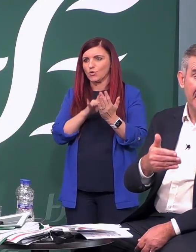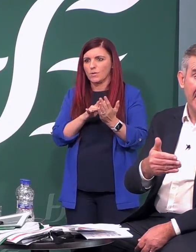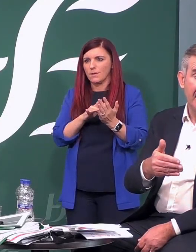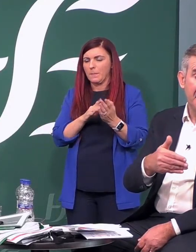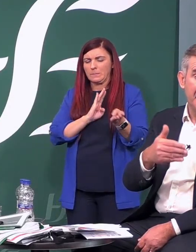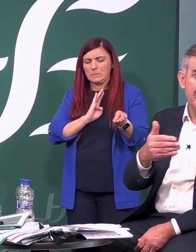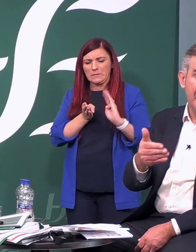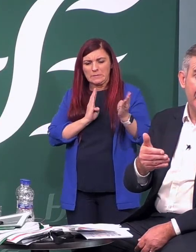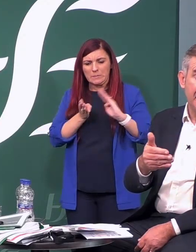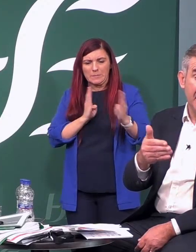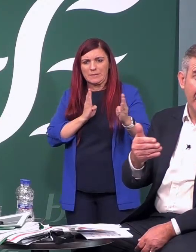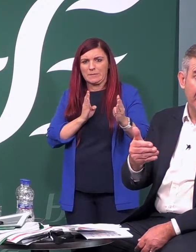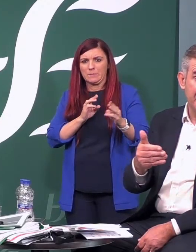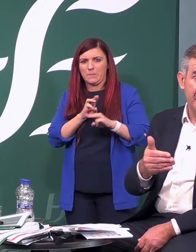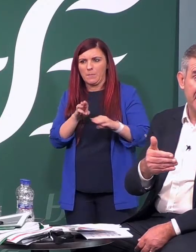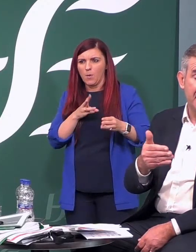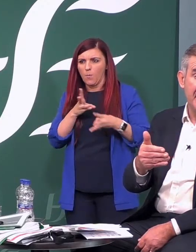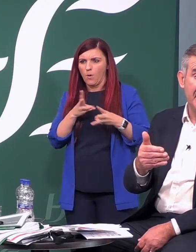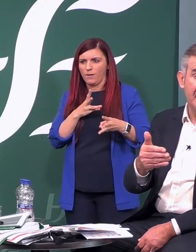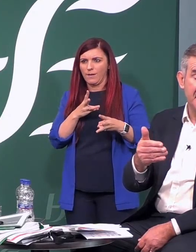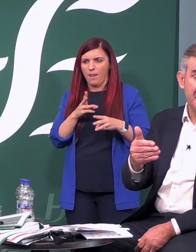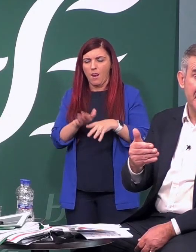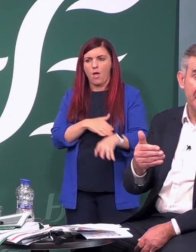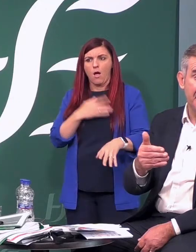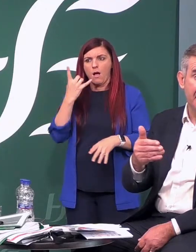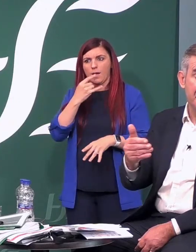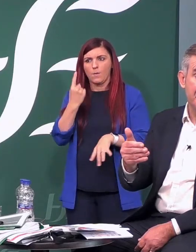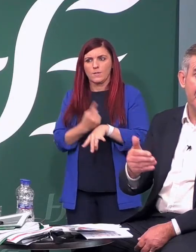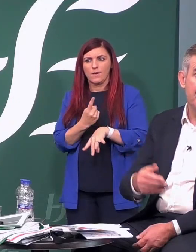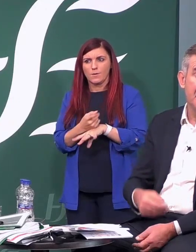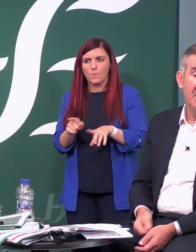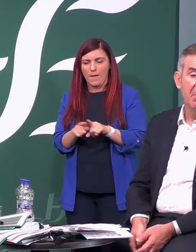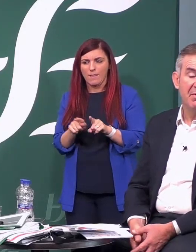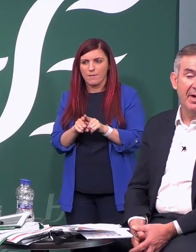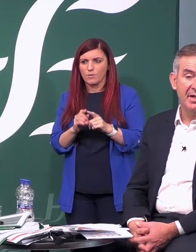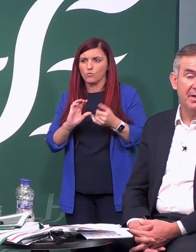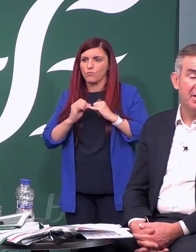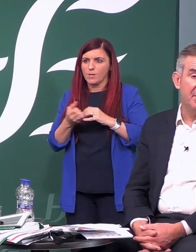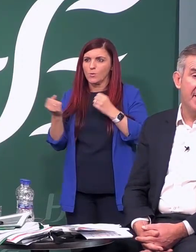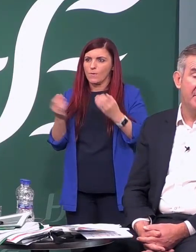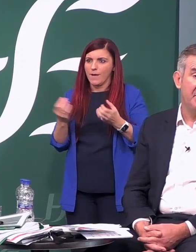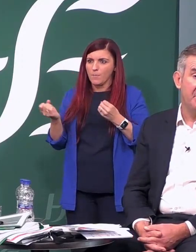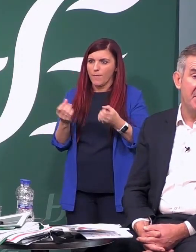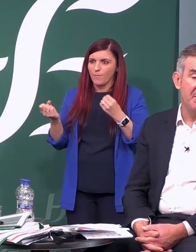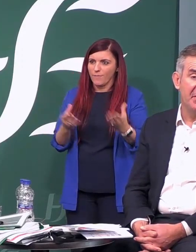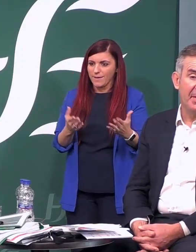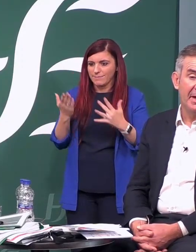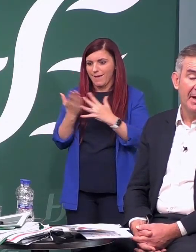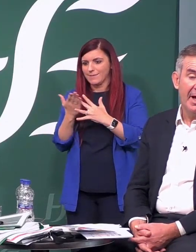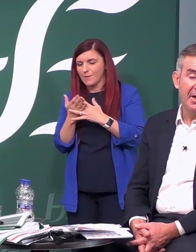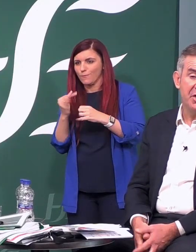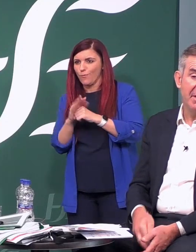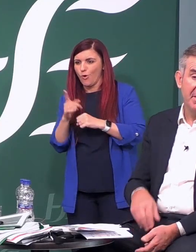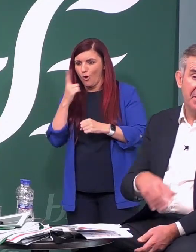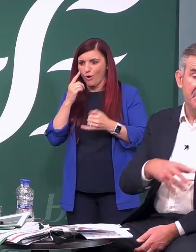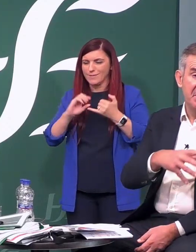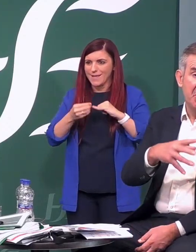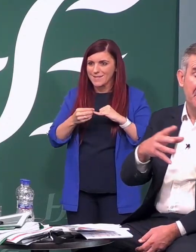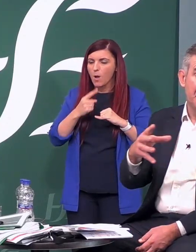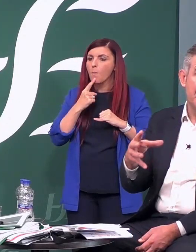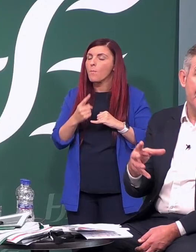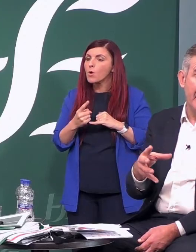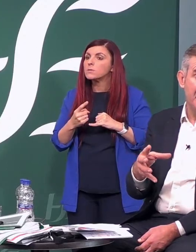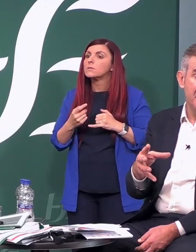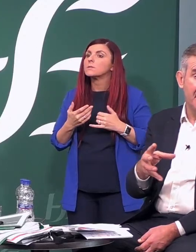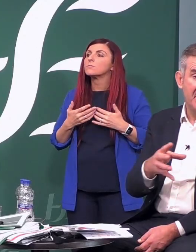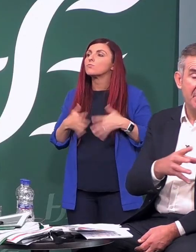People are working hard. They're maintaining long hours, actually, in many cases, extending their hours to try and provide continued access for people as well. And in general terms at the